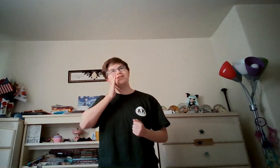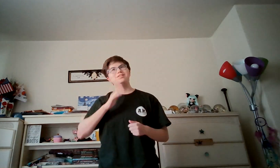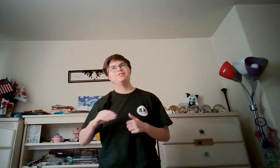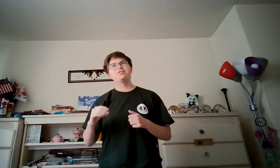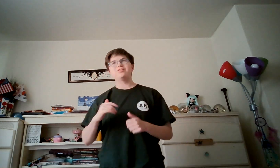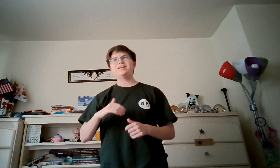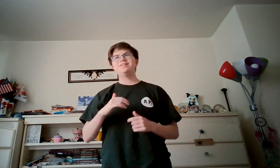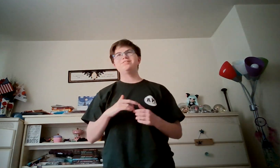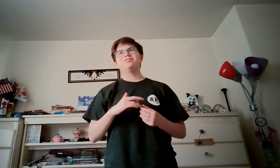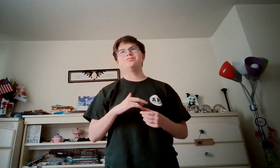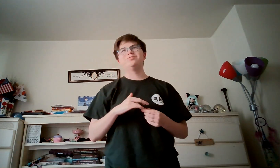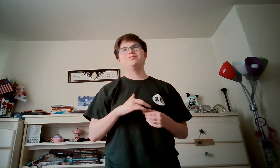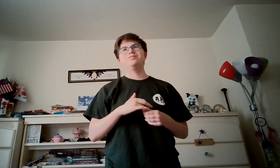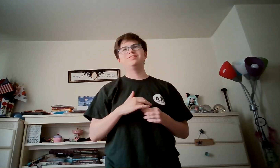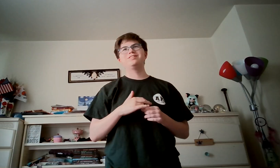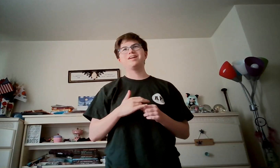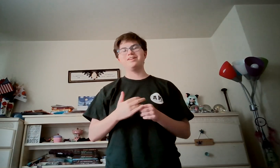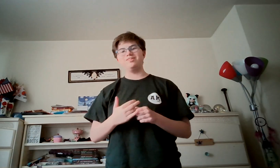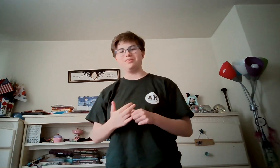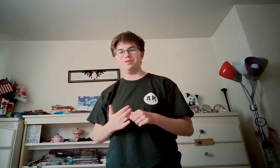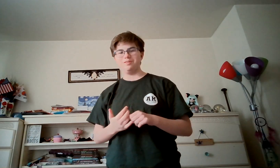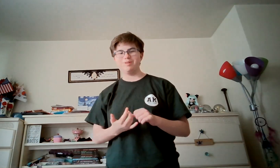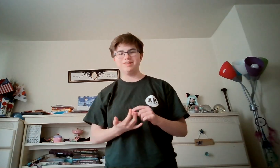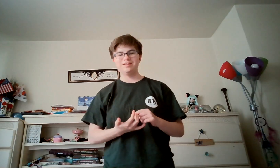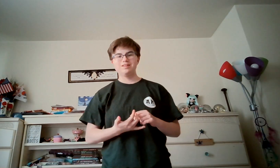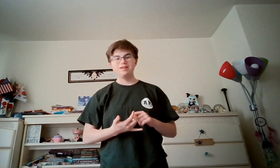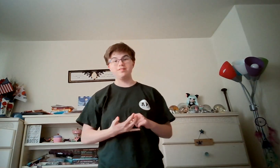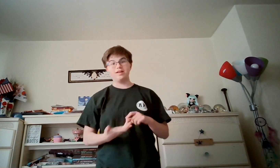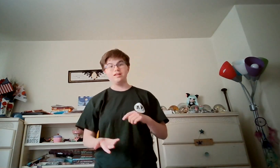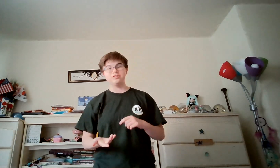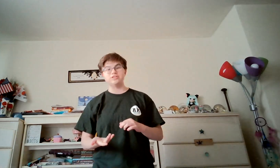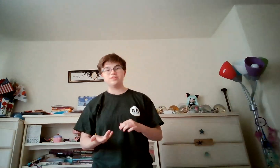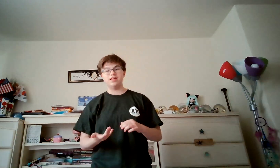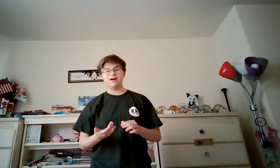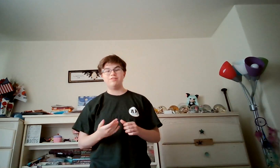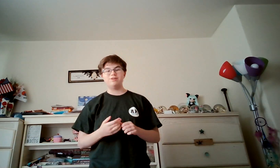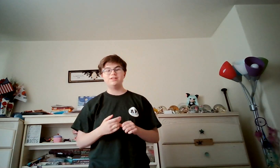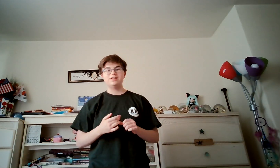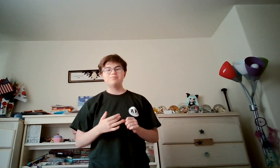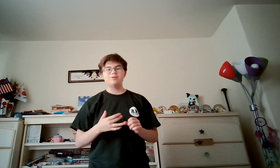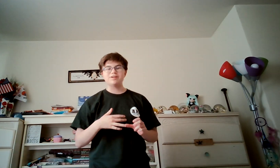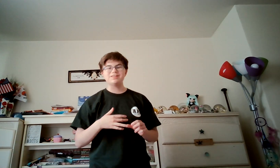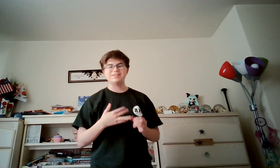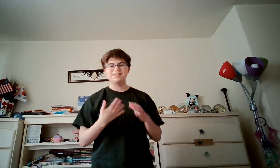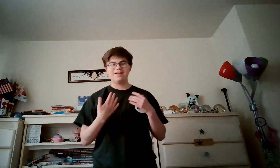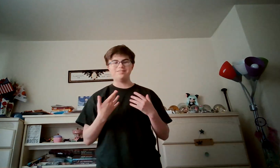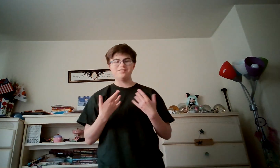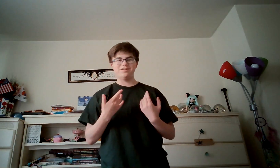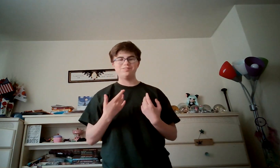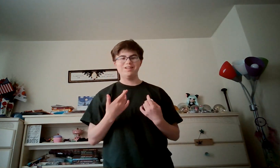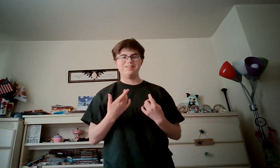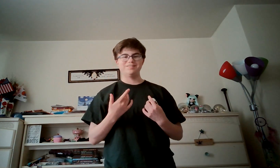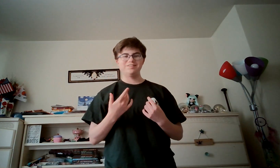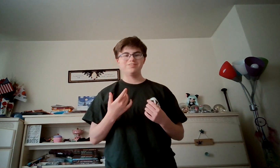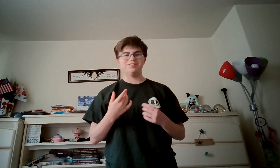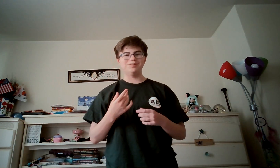She tried to sign along with me, because like I showed her the alphabet, but apparently she has arthritis, so